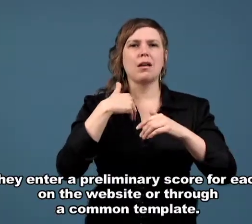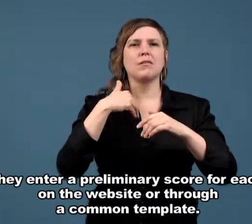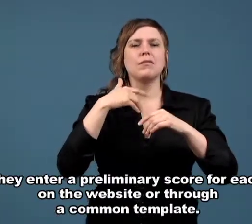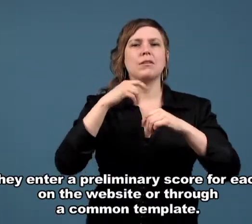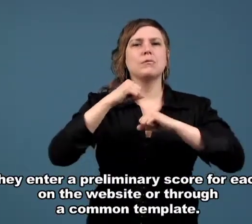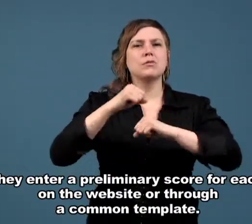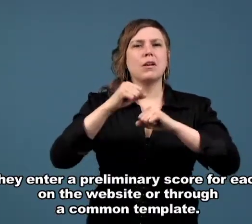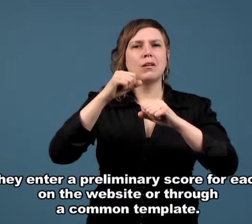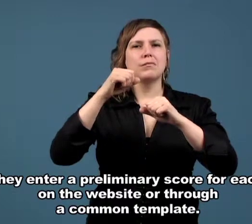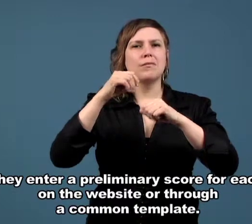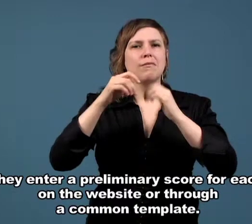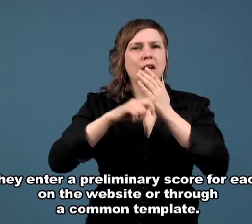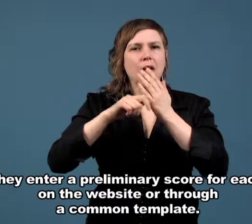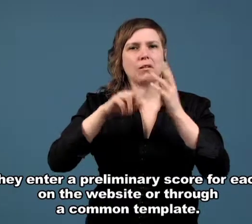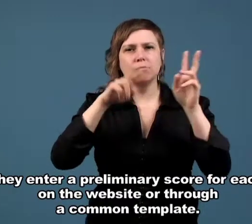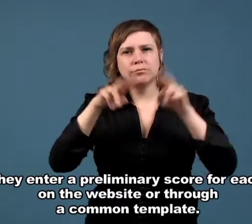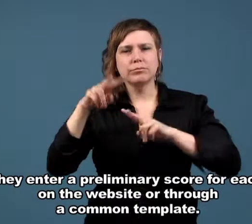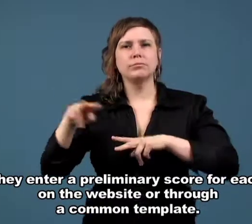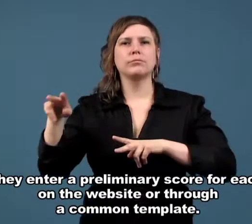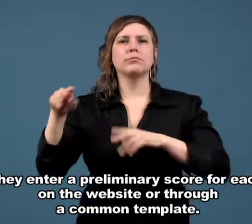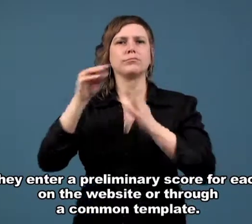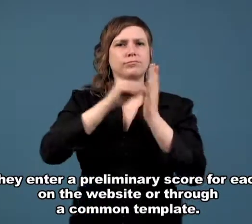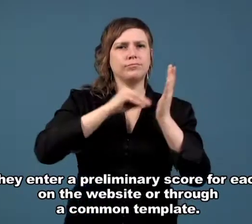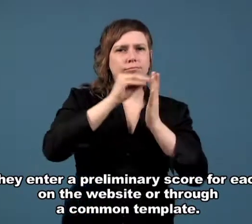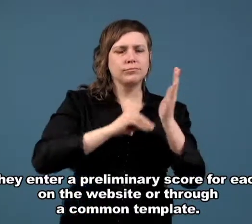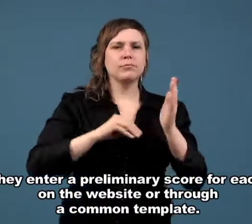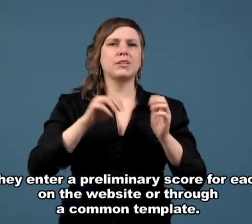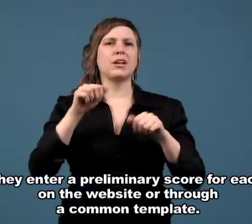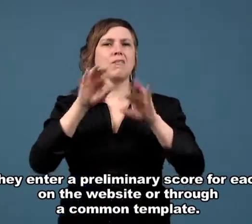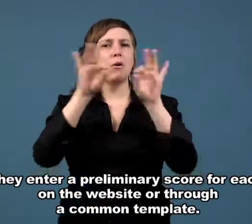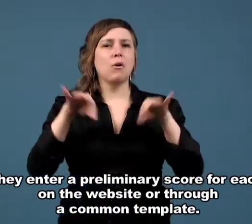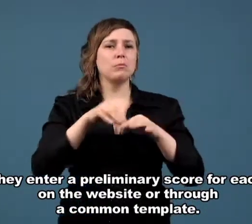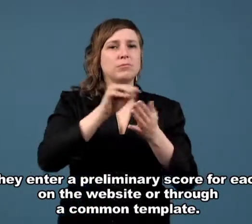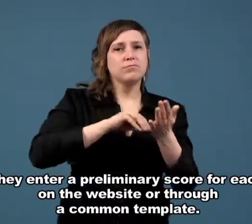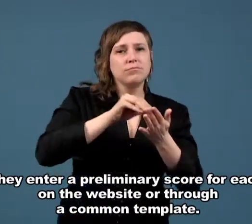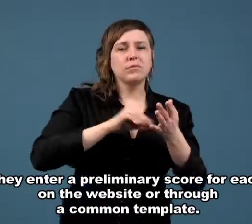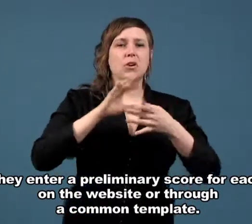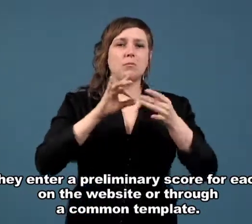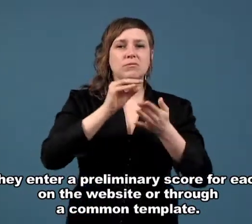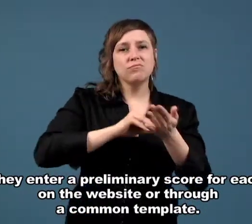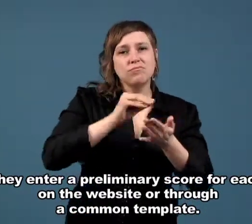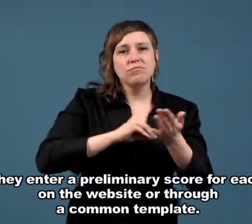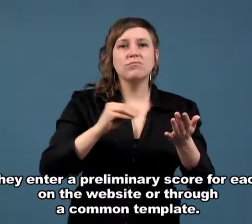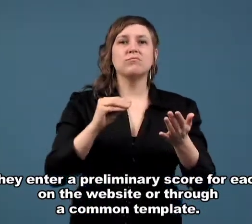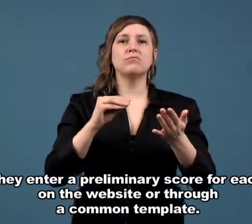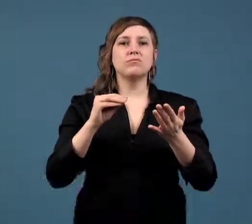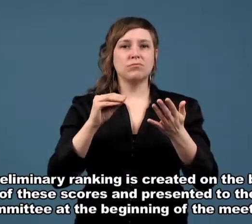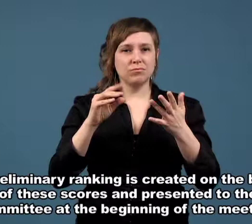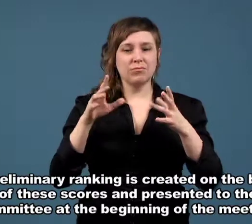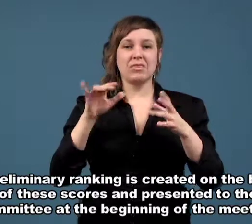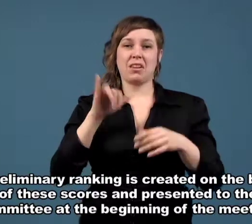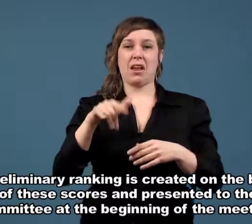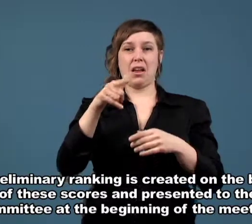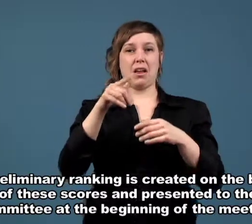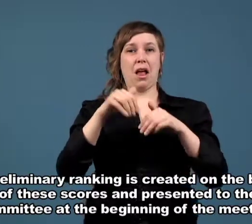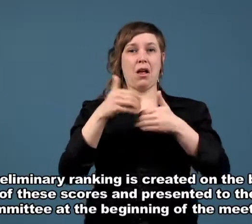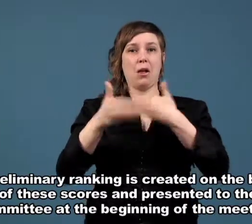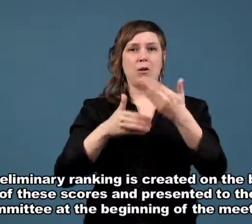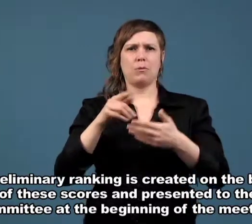They enter a preliminary score for each on the website or through a common template. A preliminary ranking is